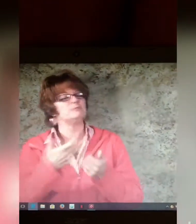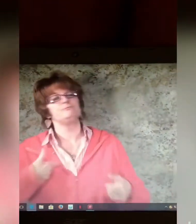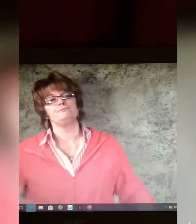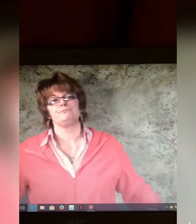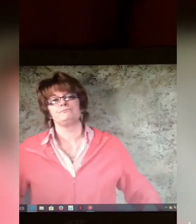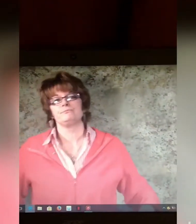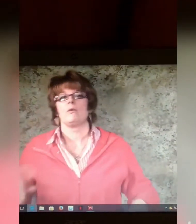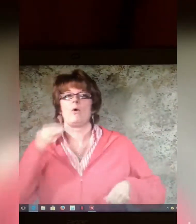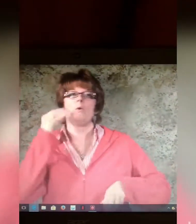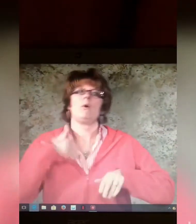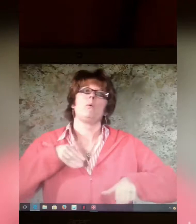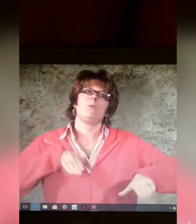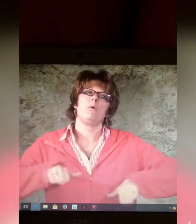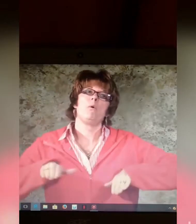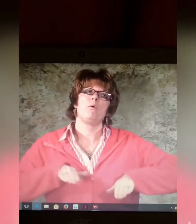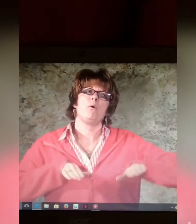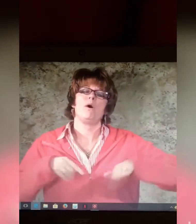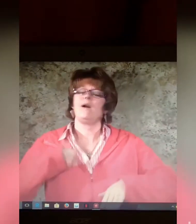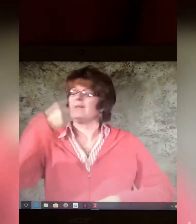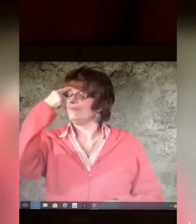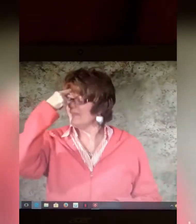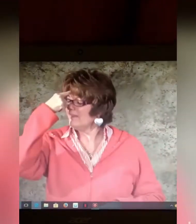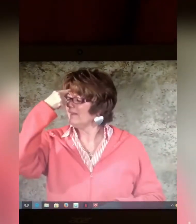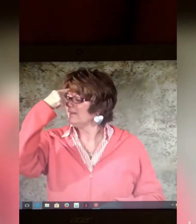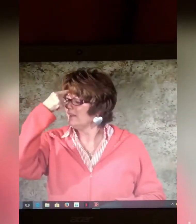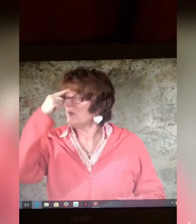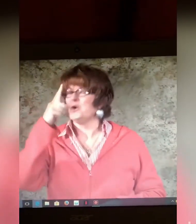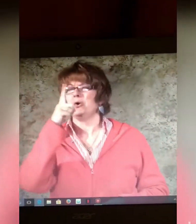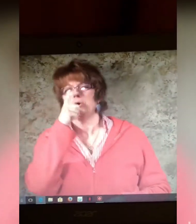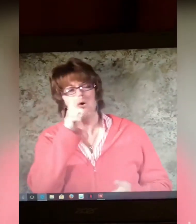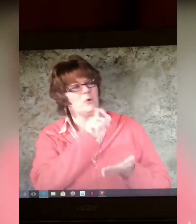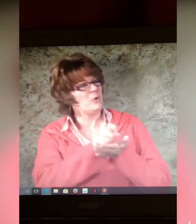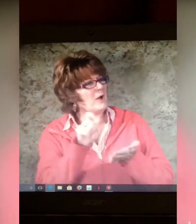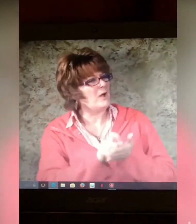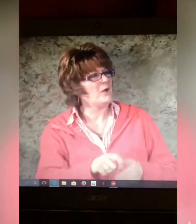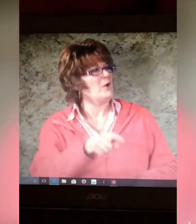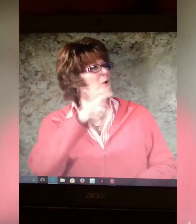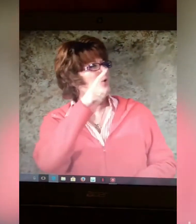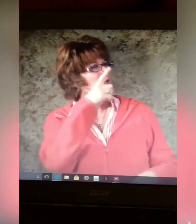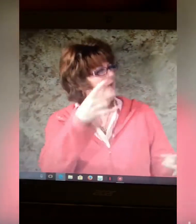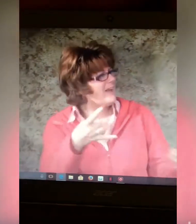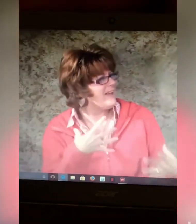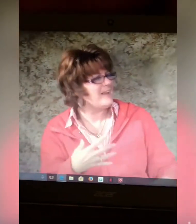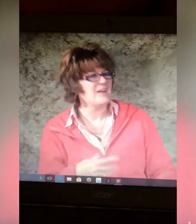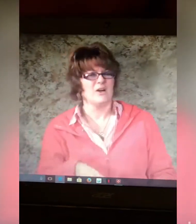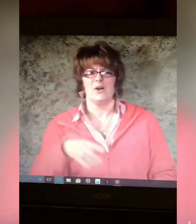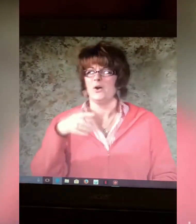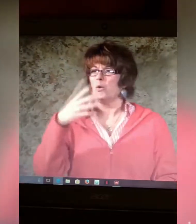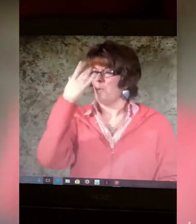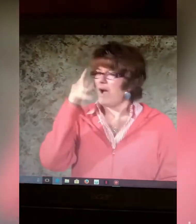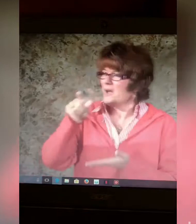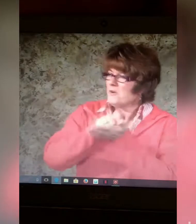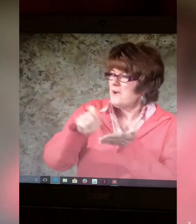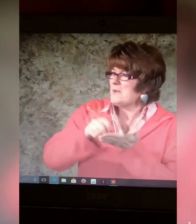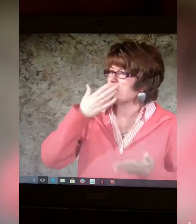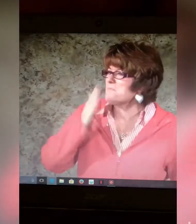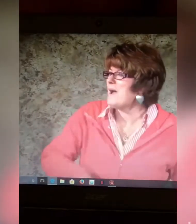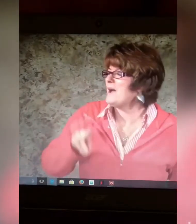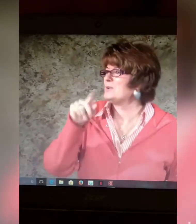time. I had my box under my arm and I just walked home, and I just kept thinking, who could have wrote that card? Who hates me that bad